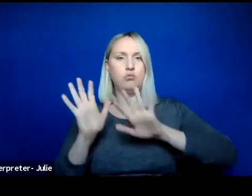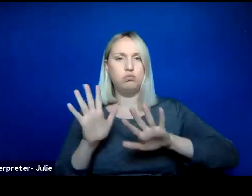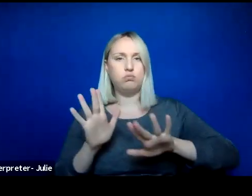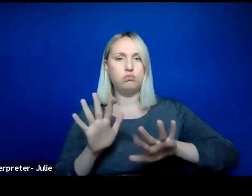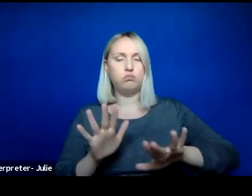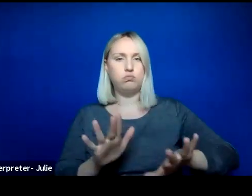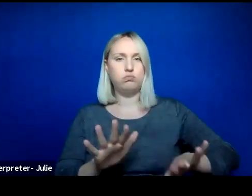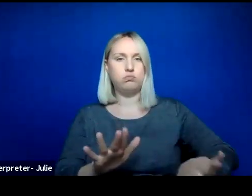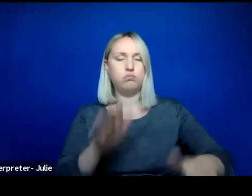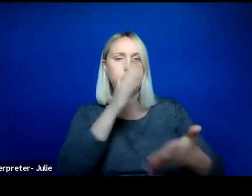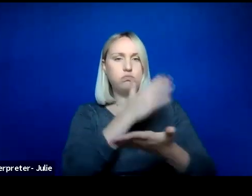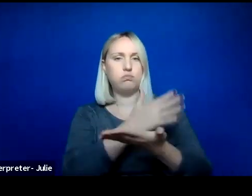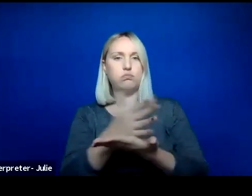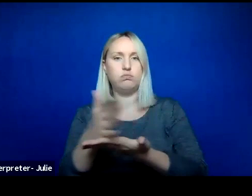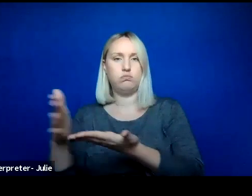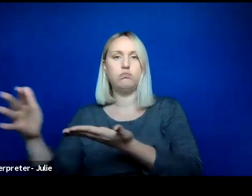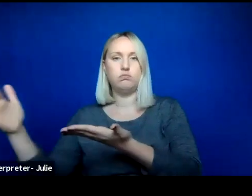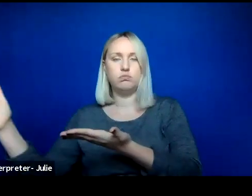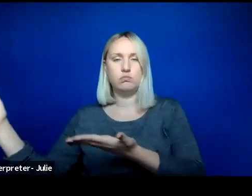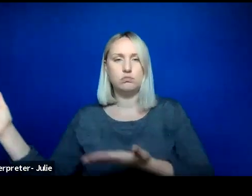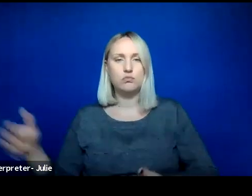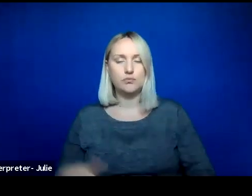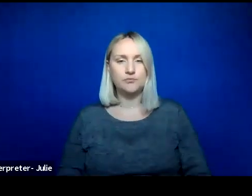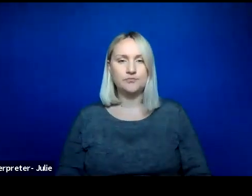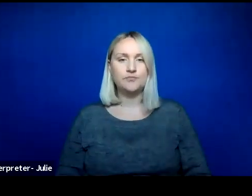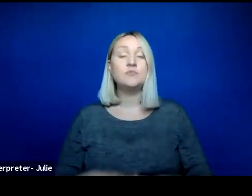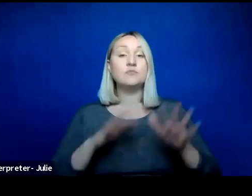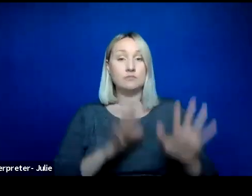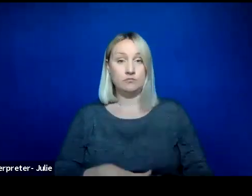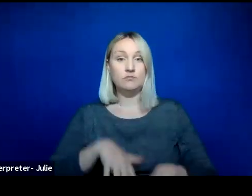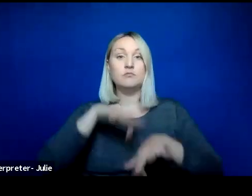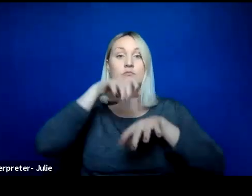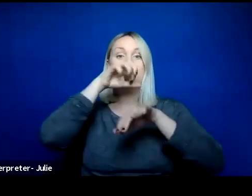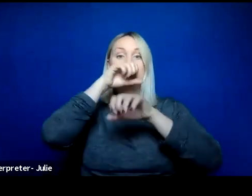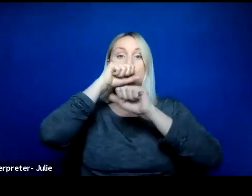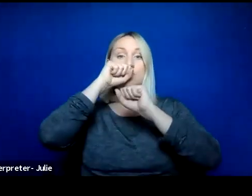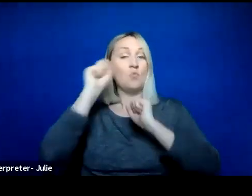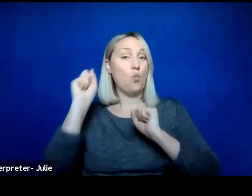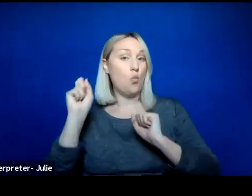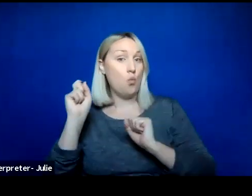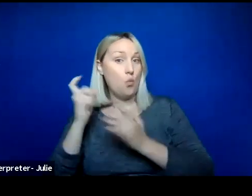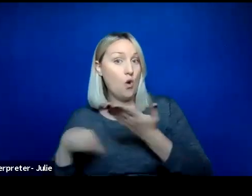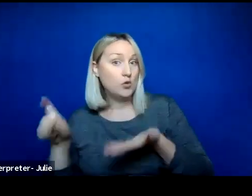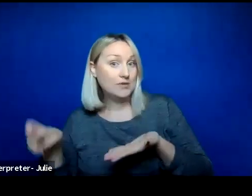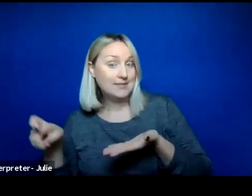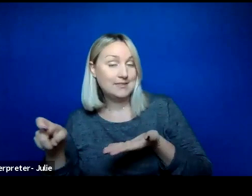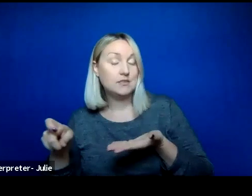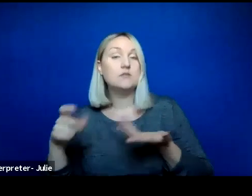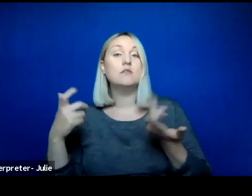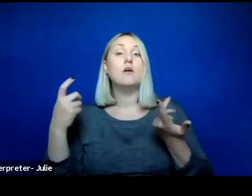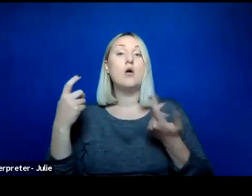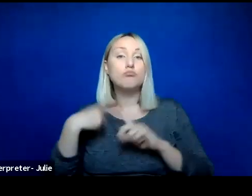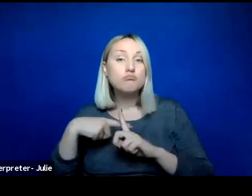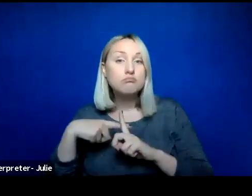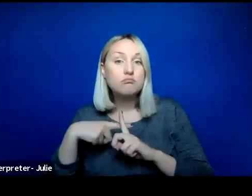can let it go with the exhale. So breathe in what you need, what is